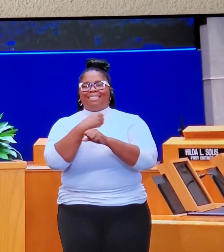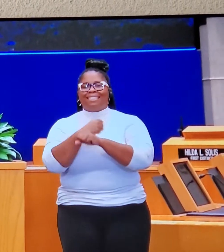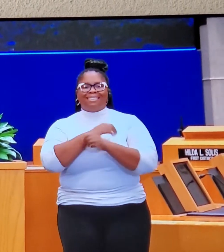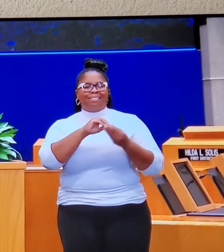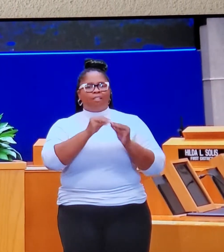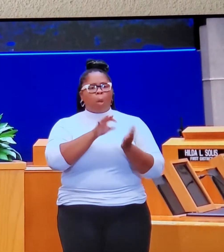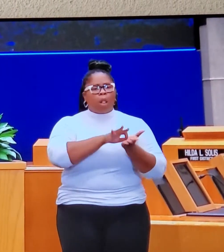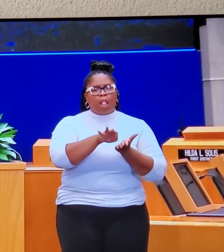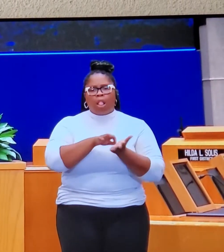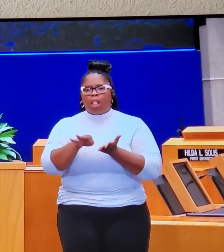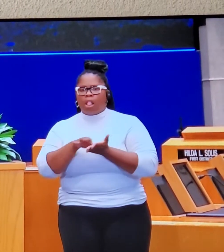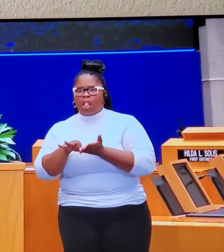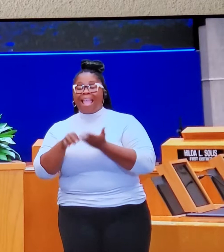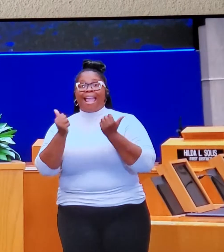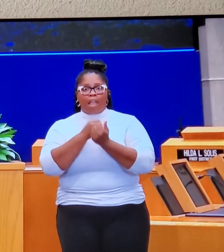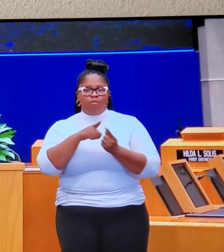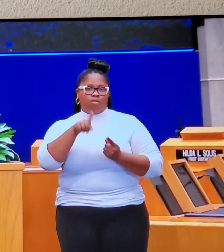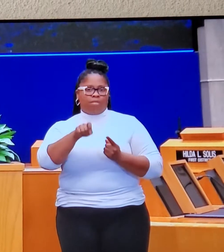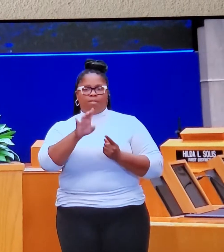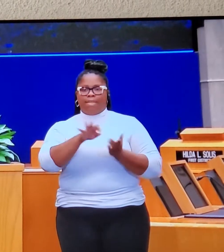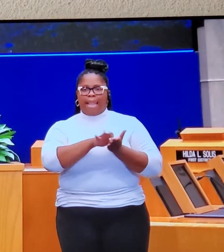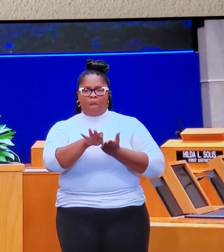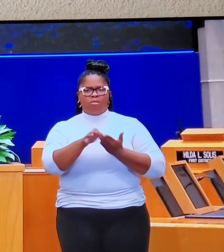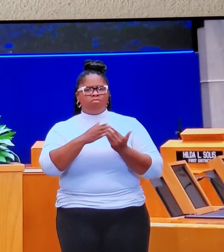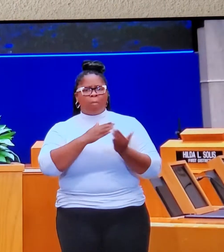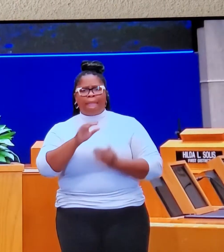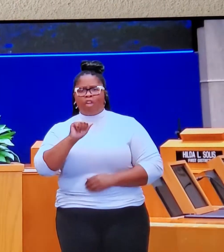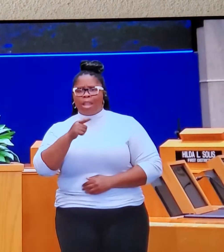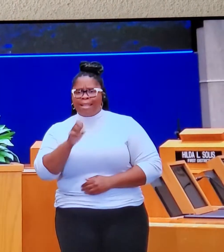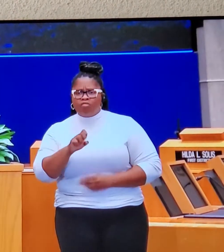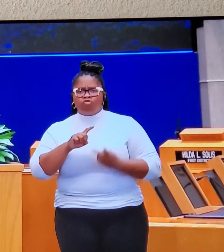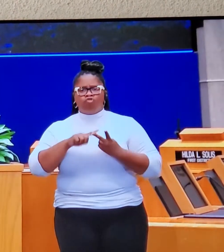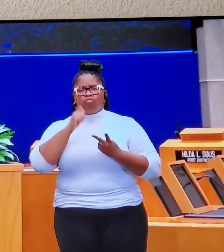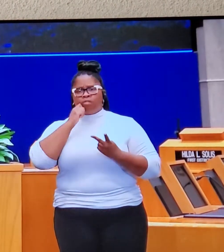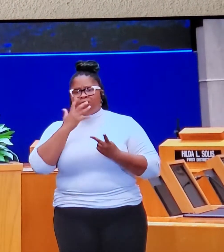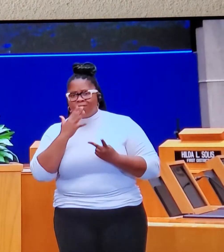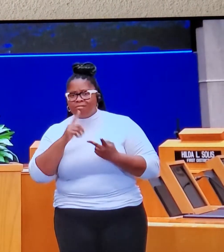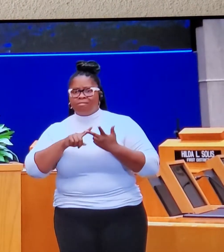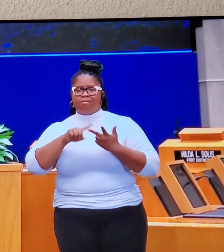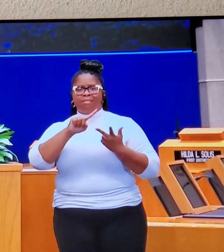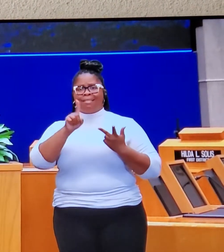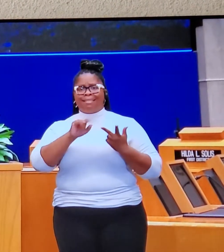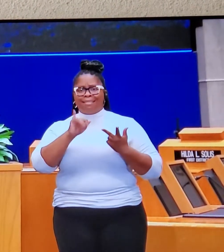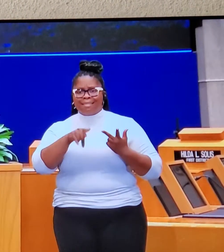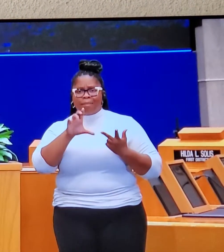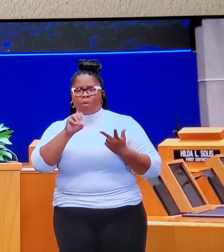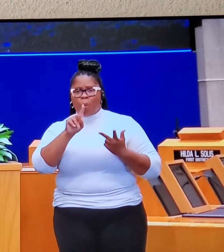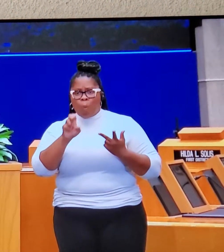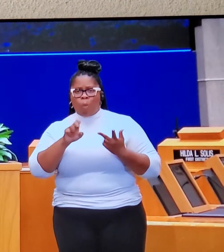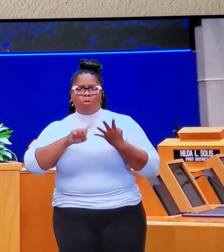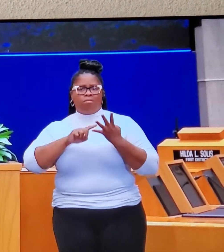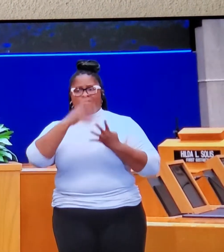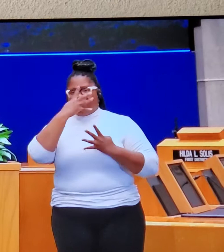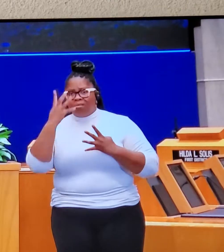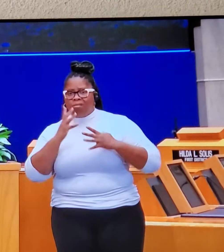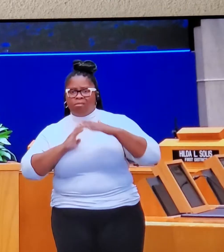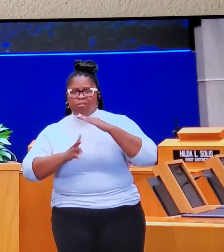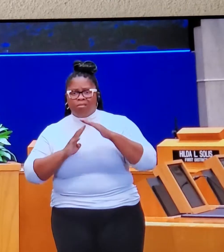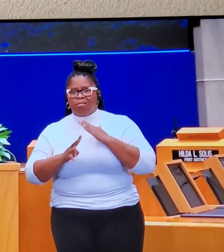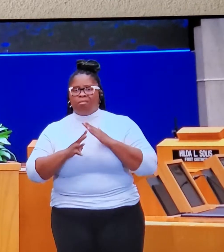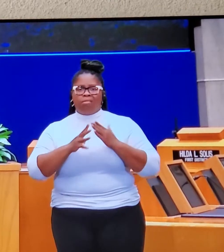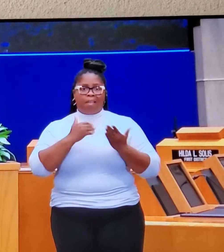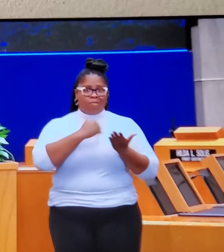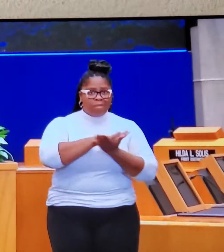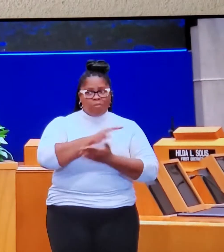counted regardless of age, ethnicity, zip code, or immigration status. If you haven't completed the census